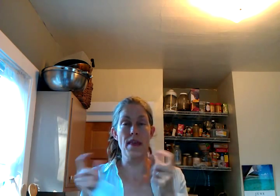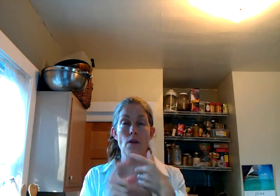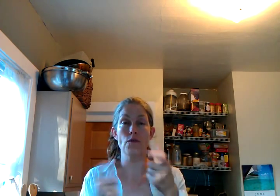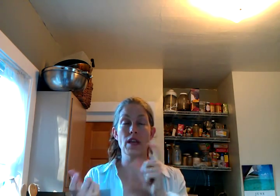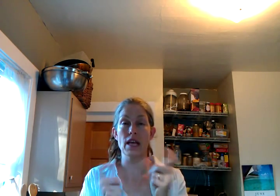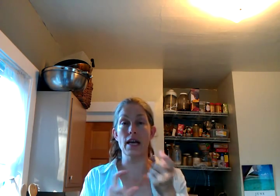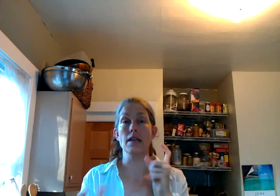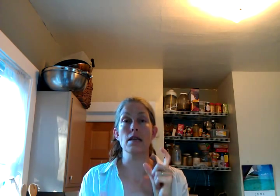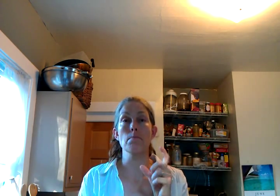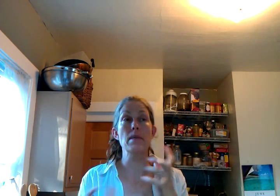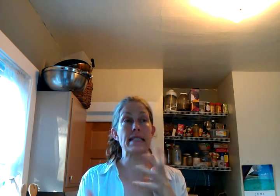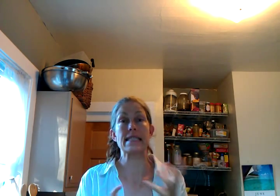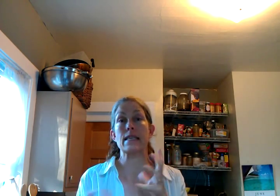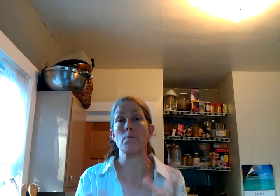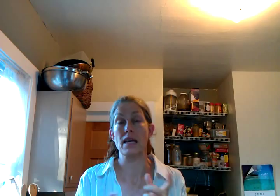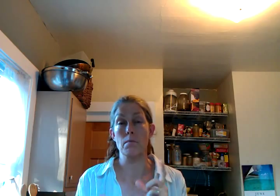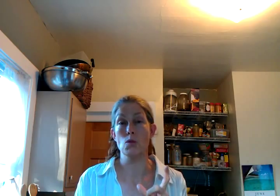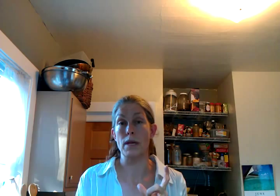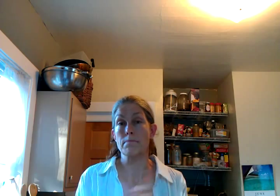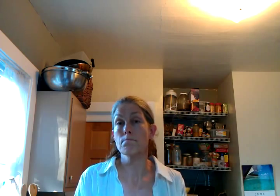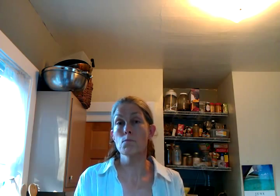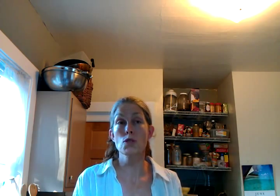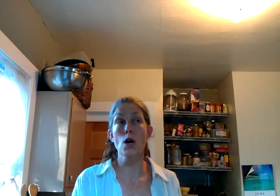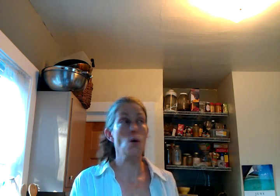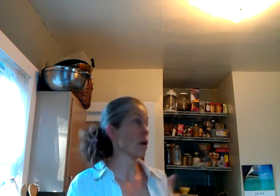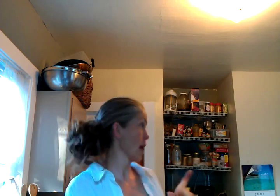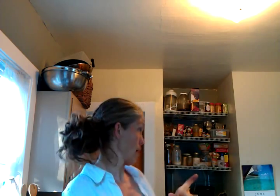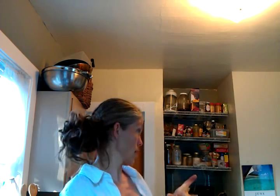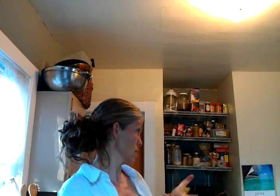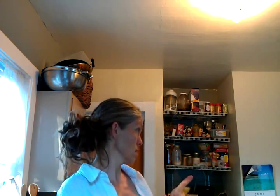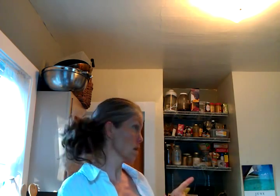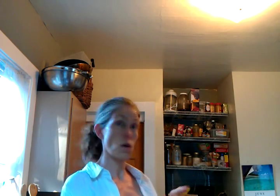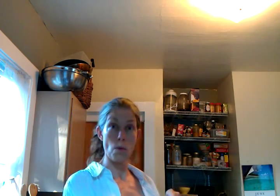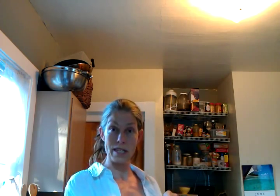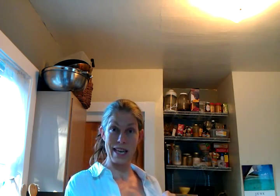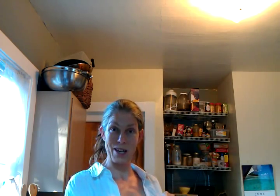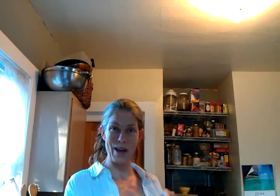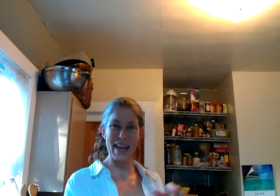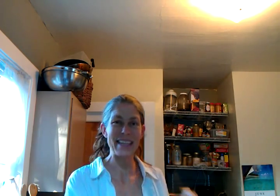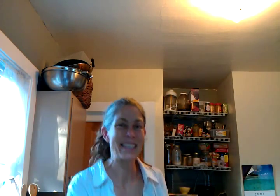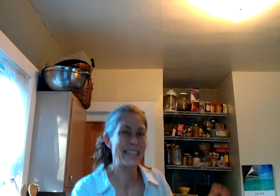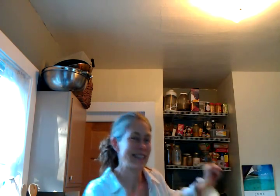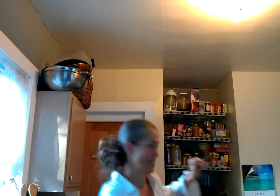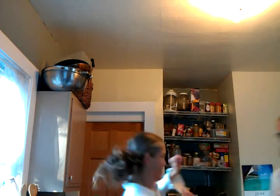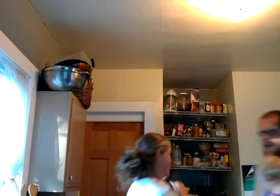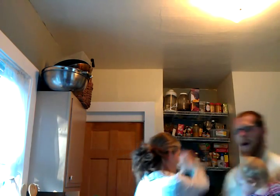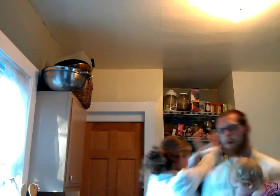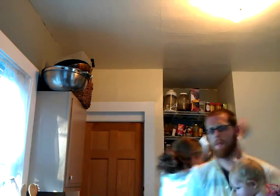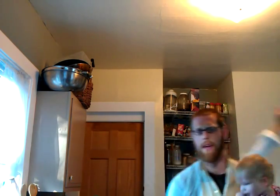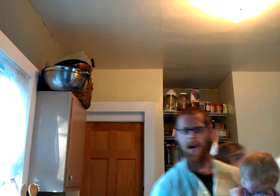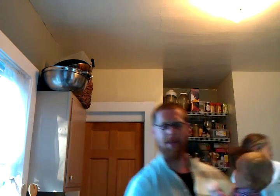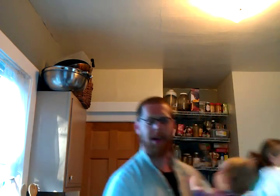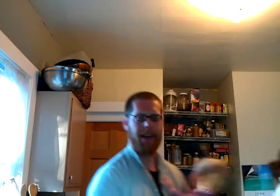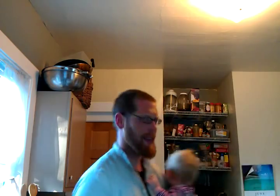without feeling like I missed something in between. So, Callid, want to take it away? Yes. I think